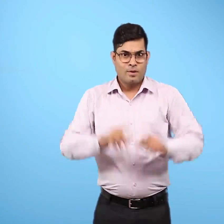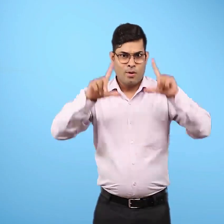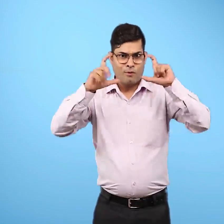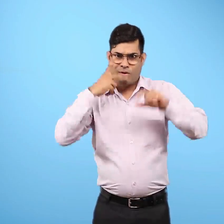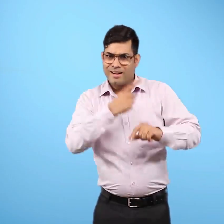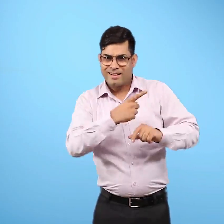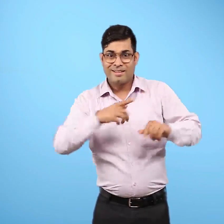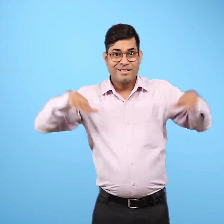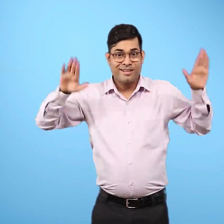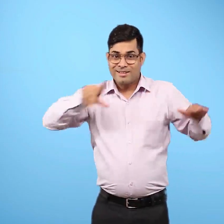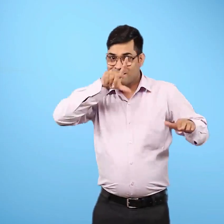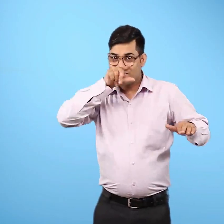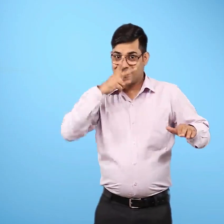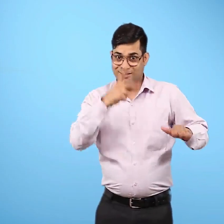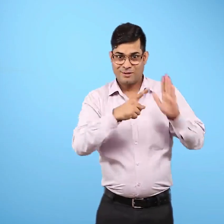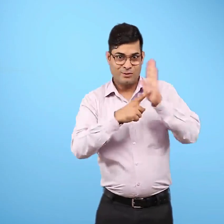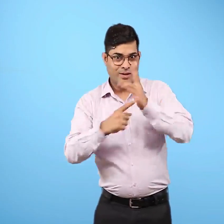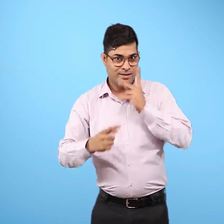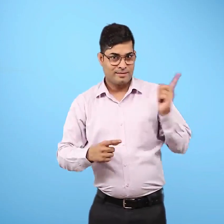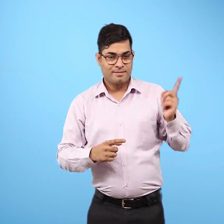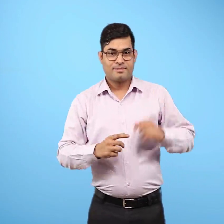And here we have another bird asking us,